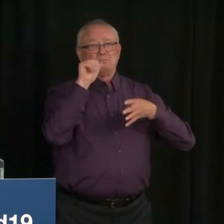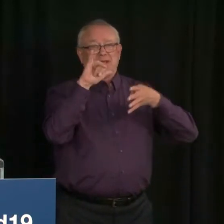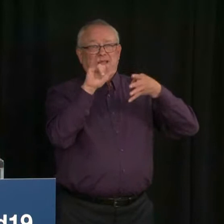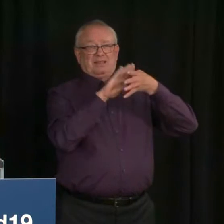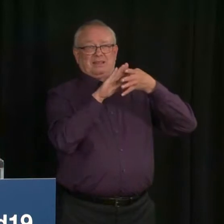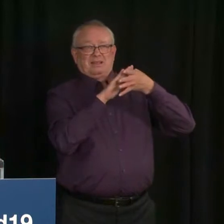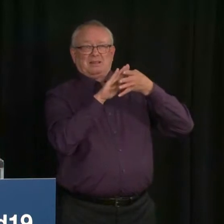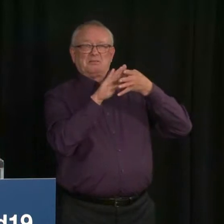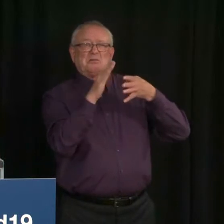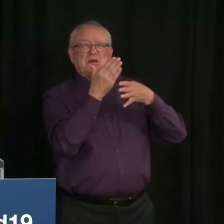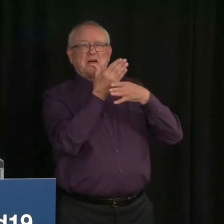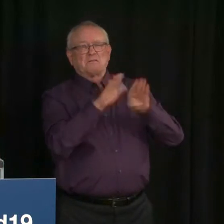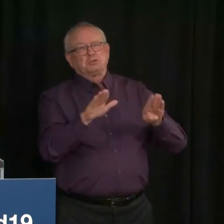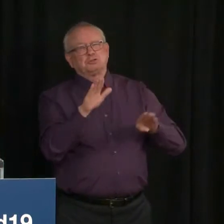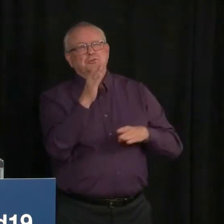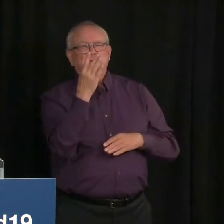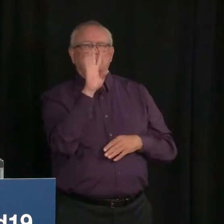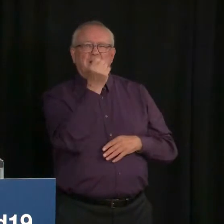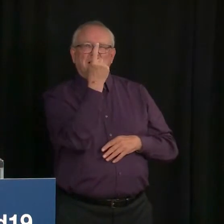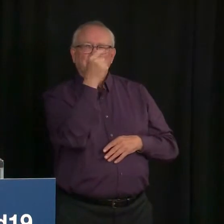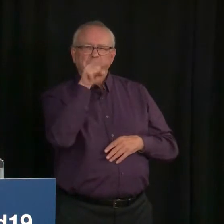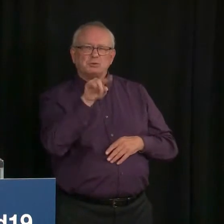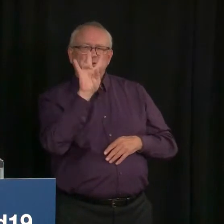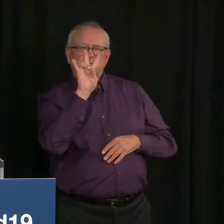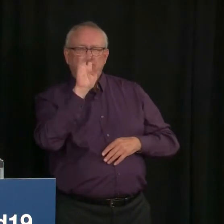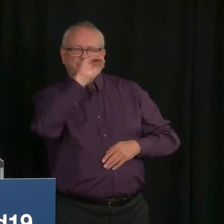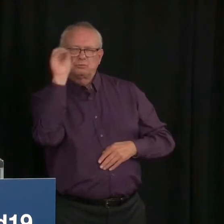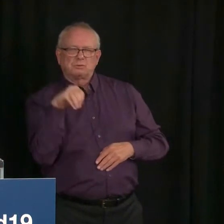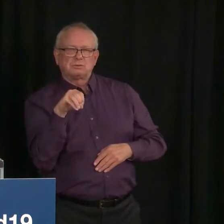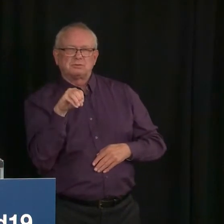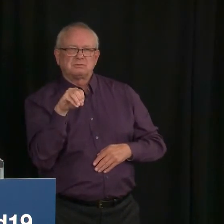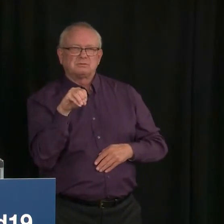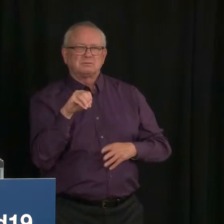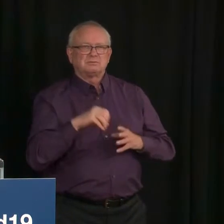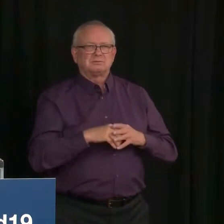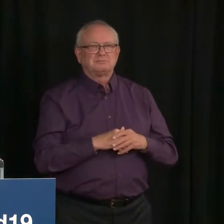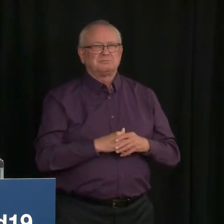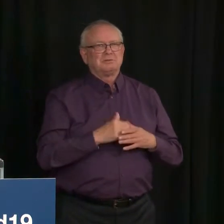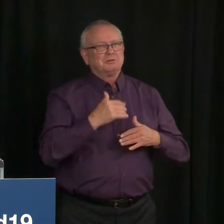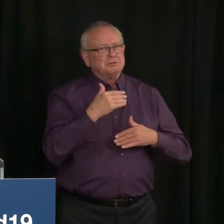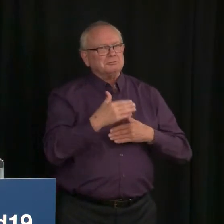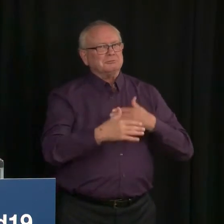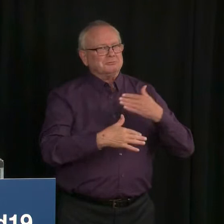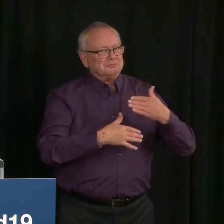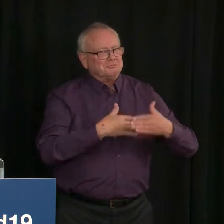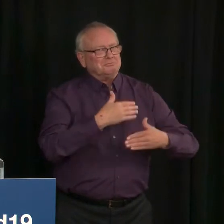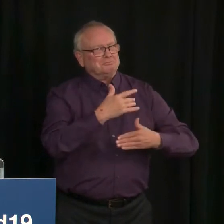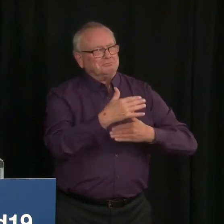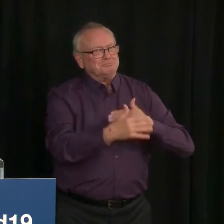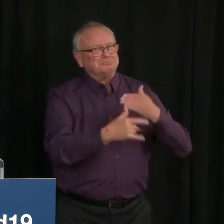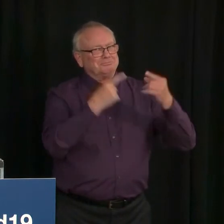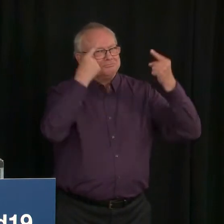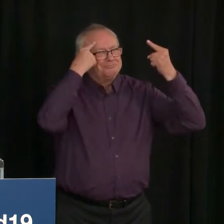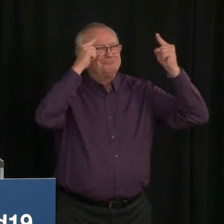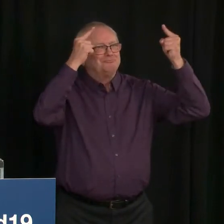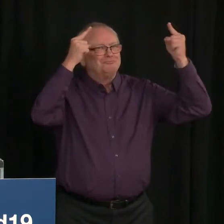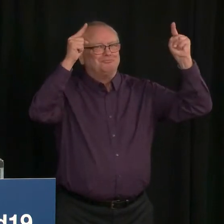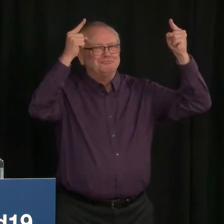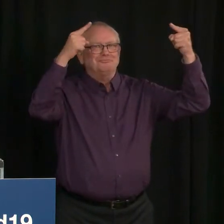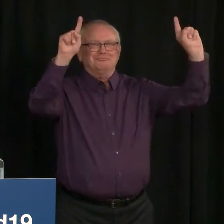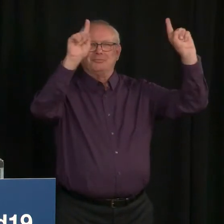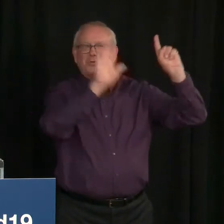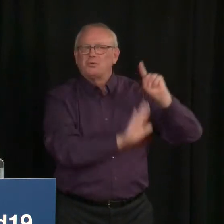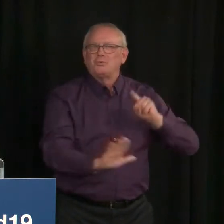declining in all zones, which indicates that progress is being made province-wide. All of this tells us that our